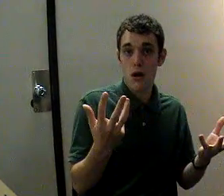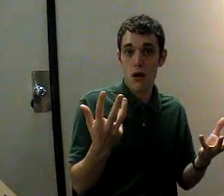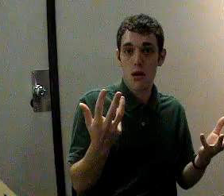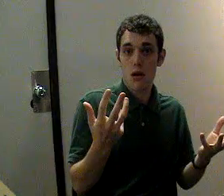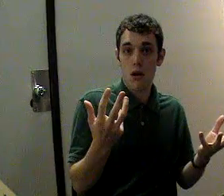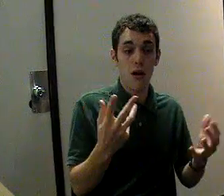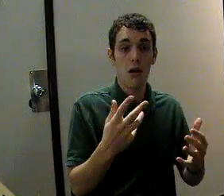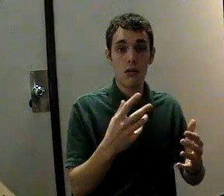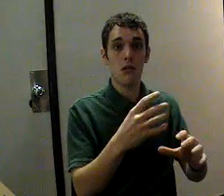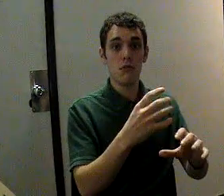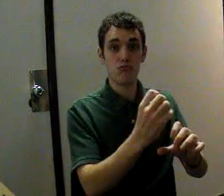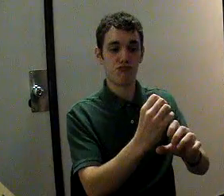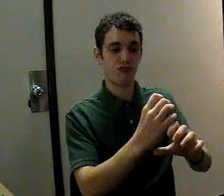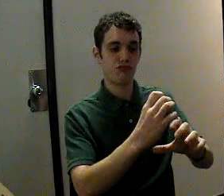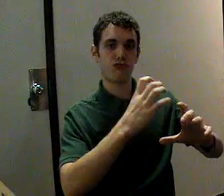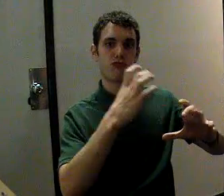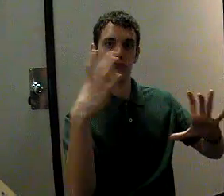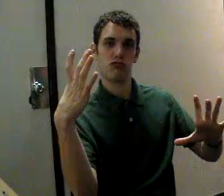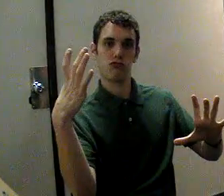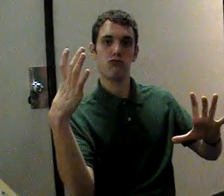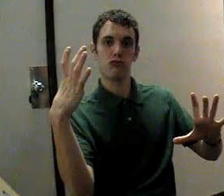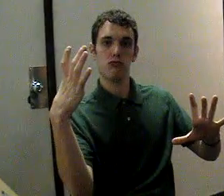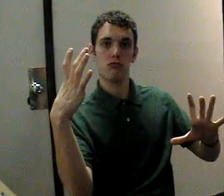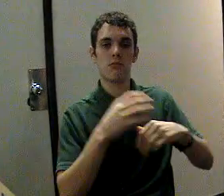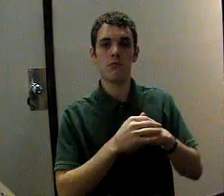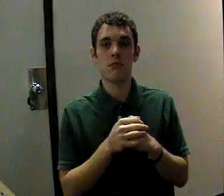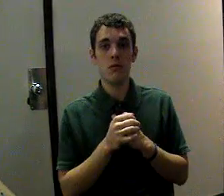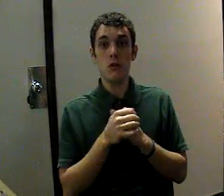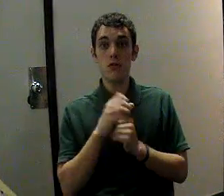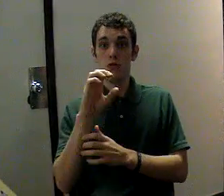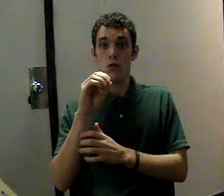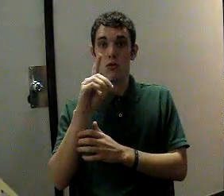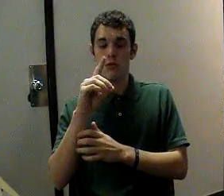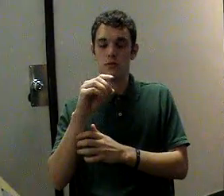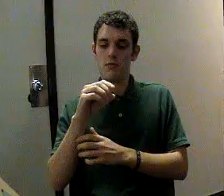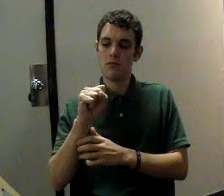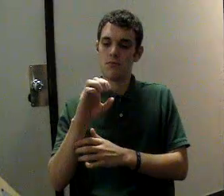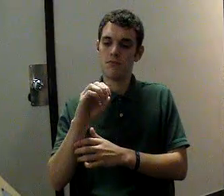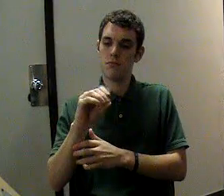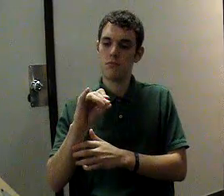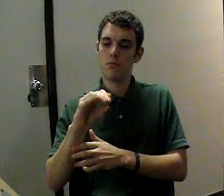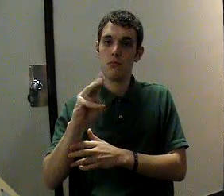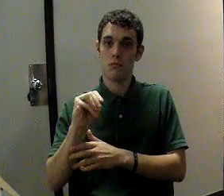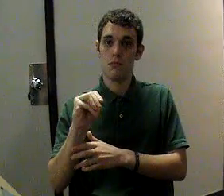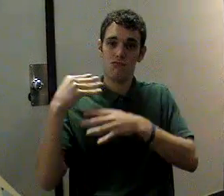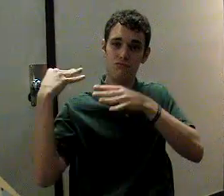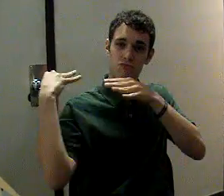Opens it up so sodium can rush in. Potassium can go out too. You know, it's leaky for potassium. But why wouldn't as